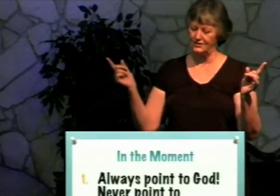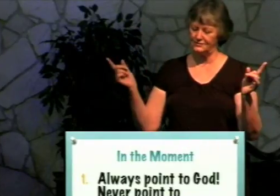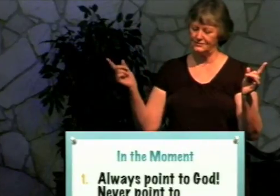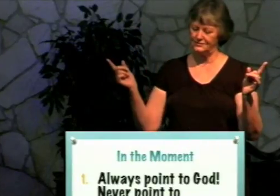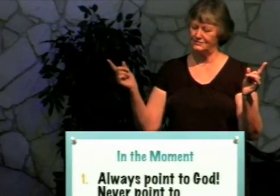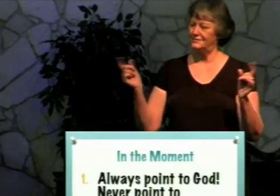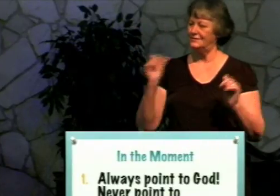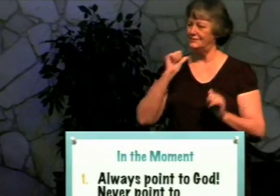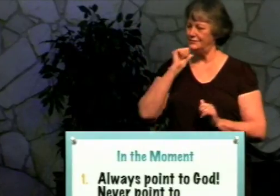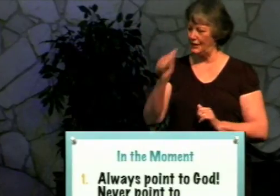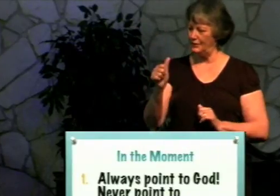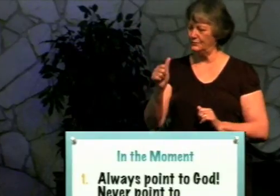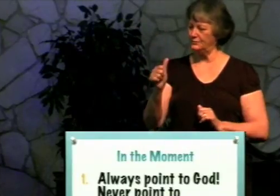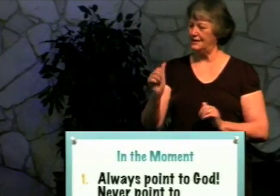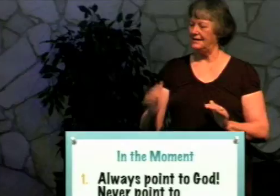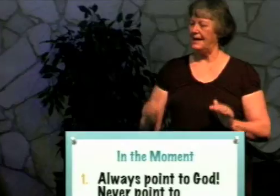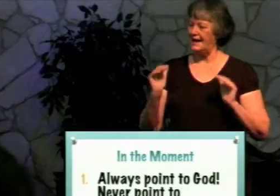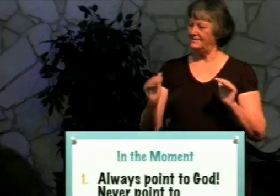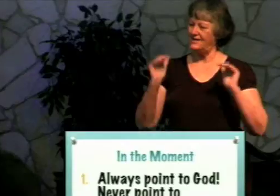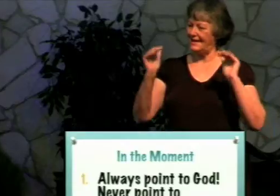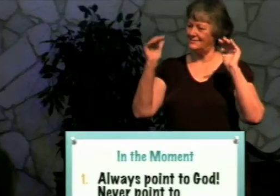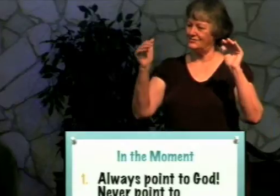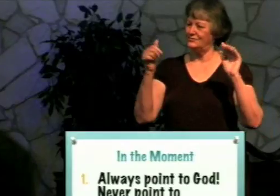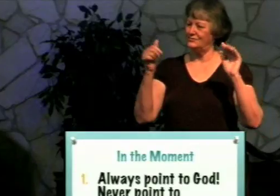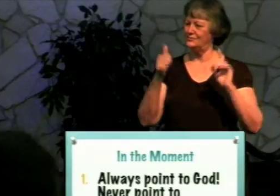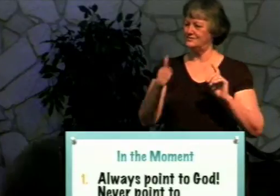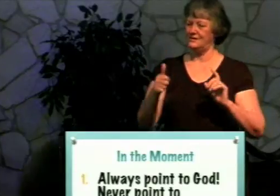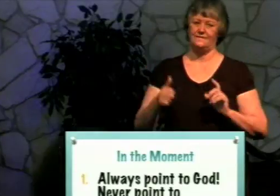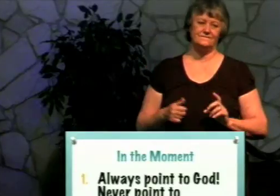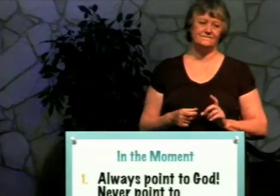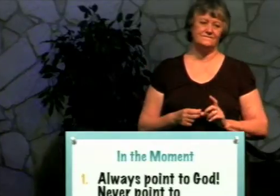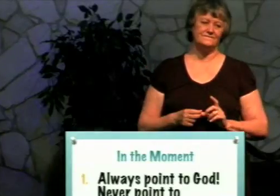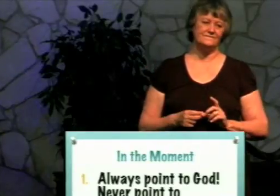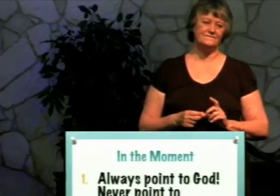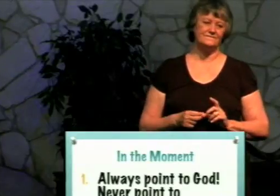declaration. Don't advance yourself.